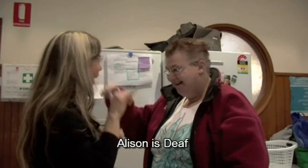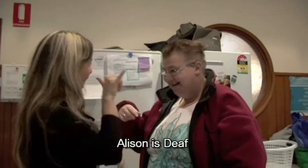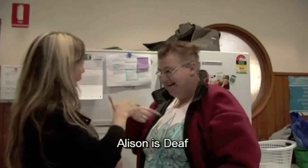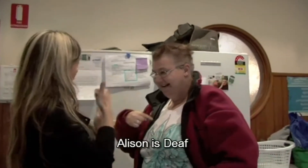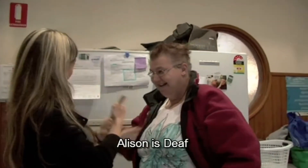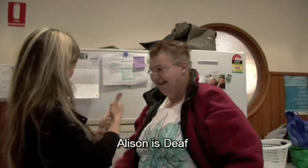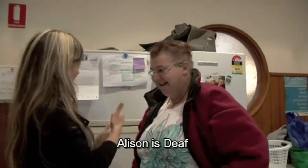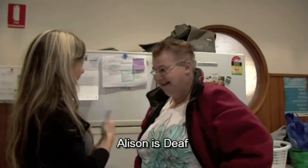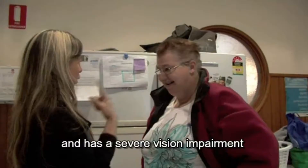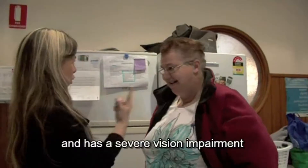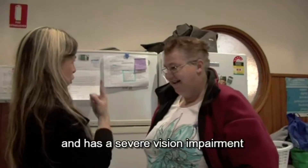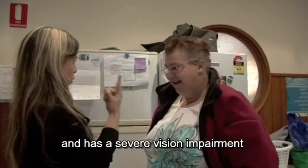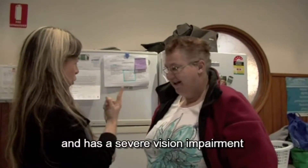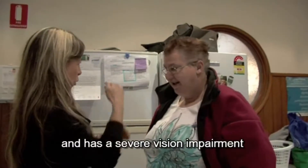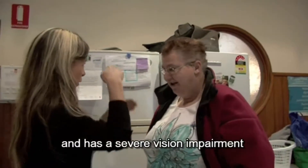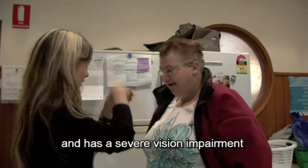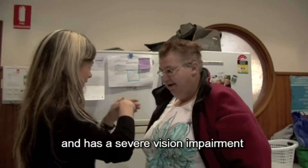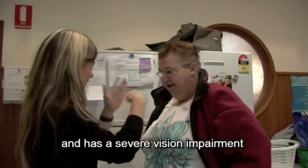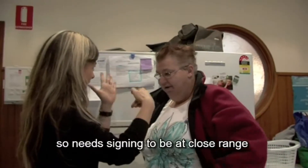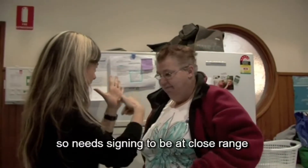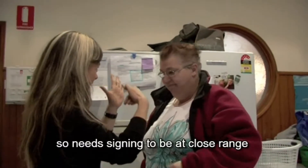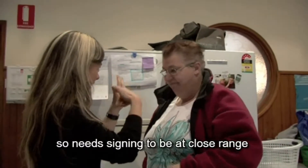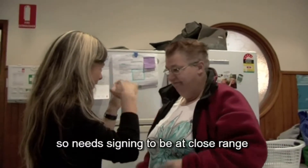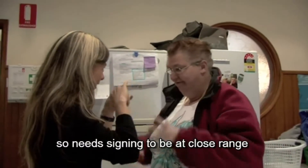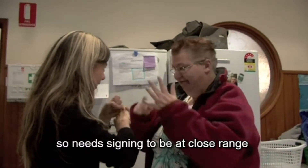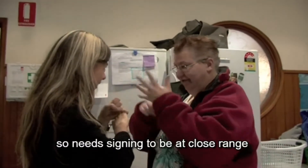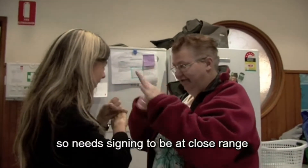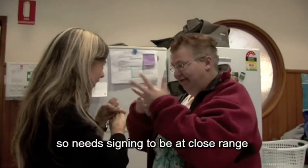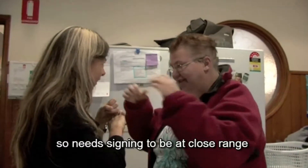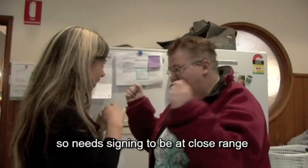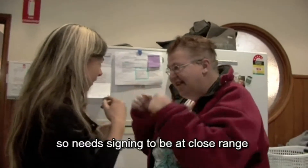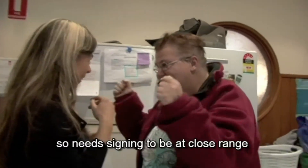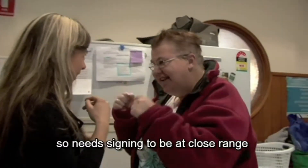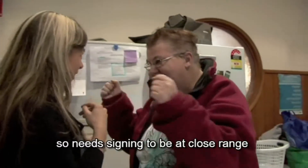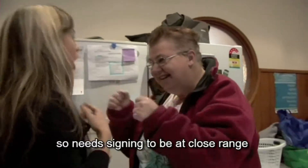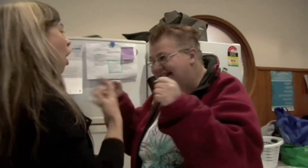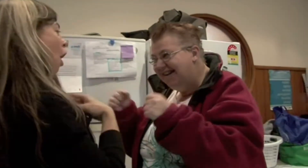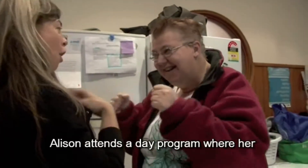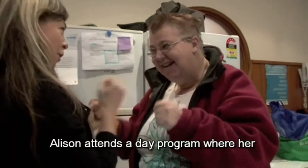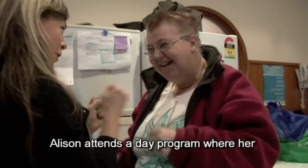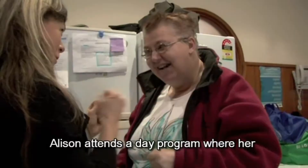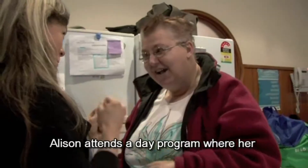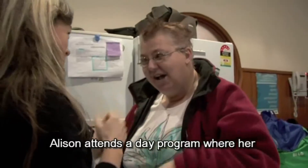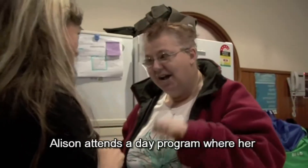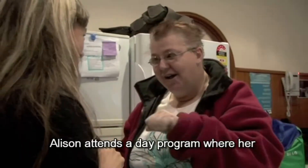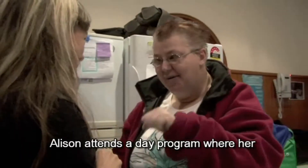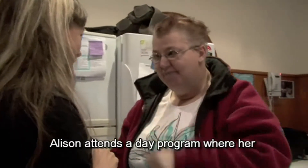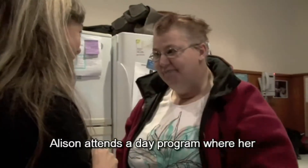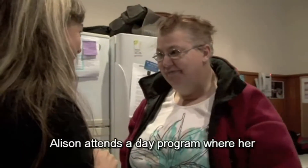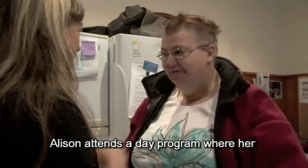Alison is deaf and has a severe vision impairment, so needs signing to be at close range. Alison attends a day program where